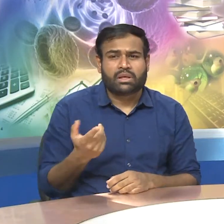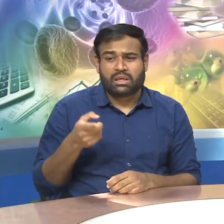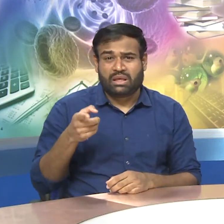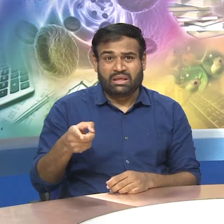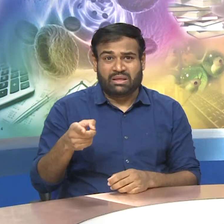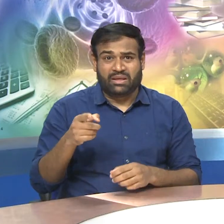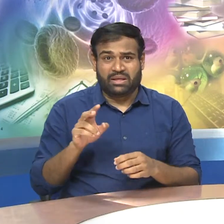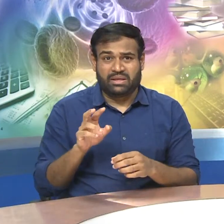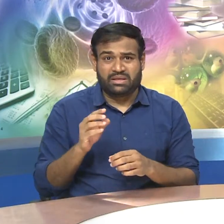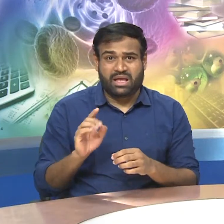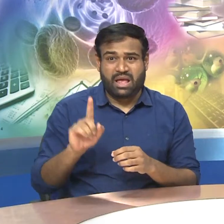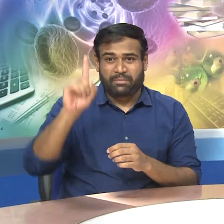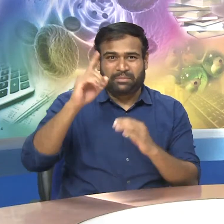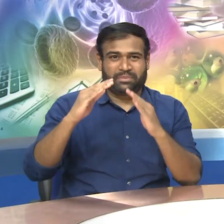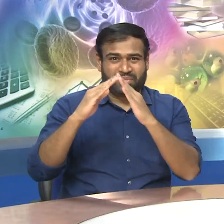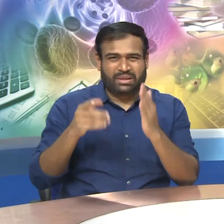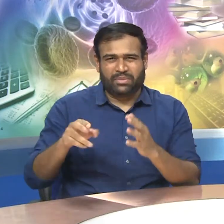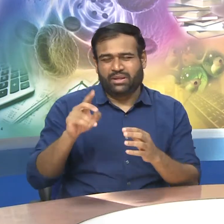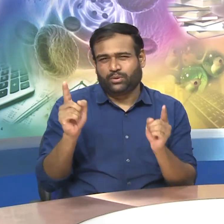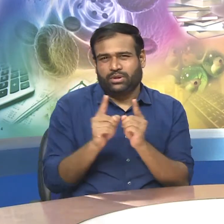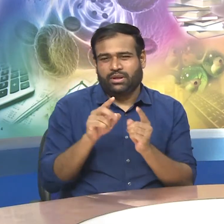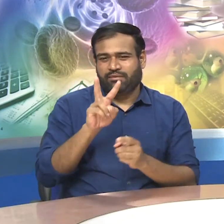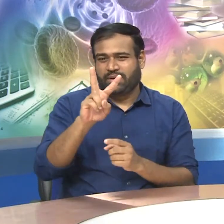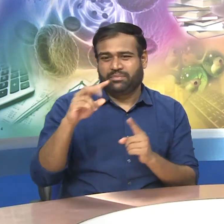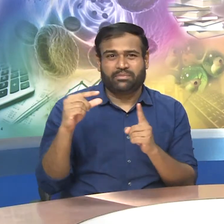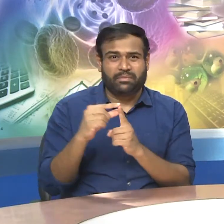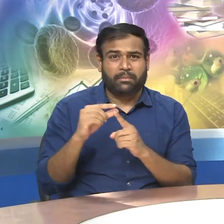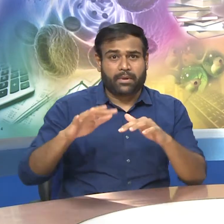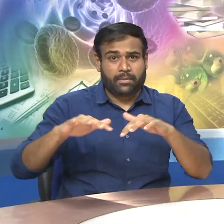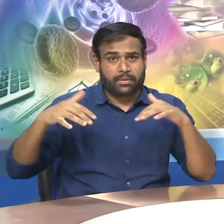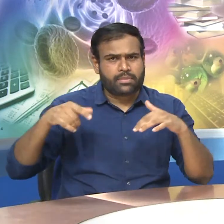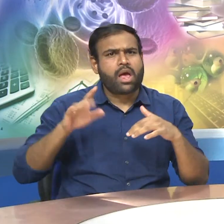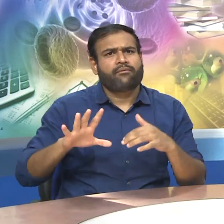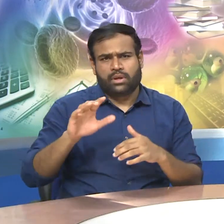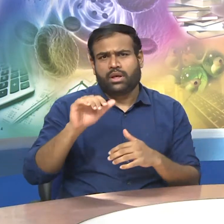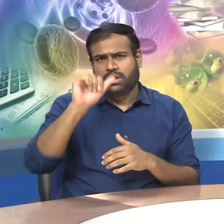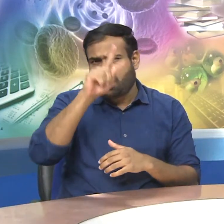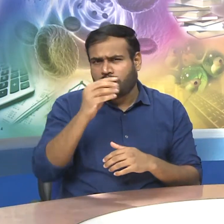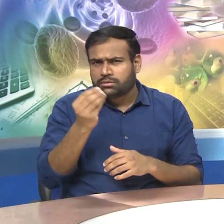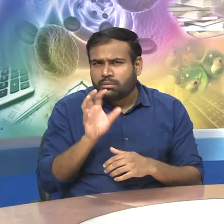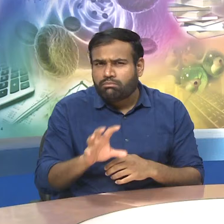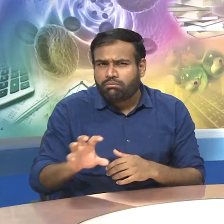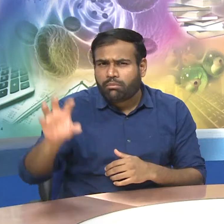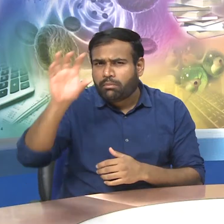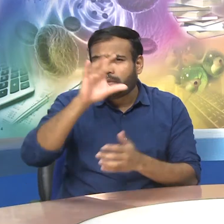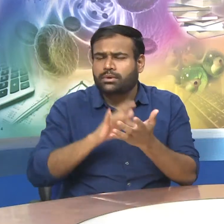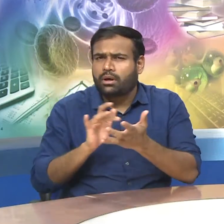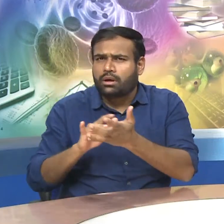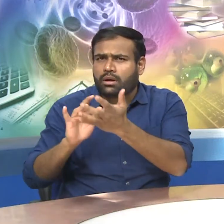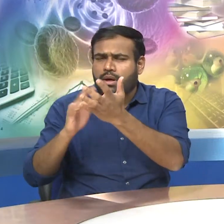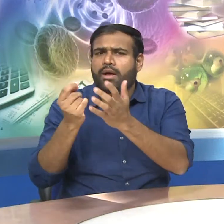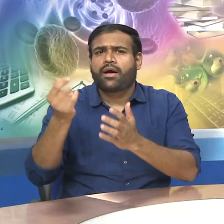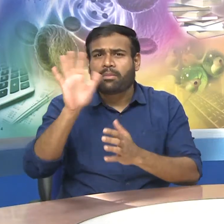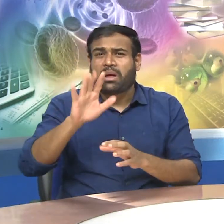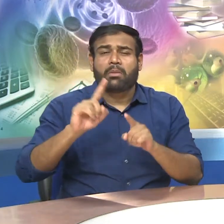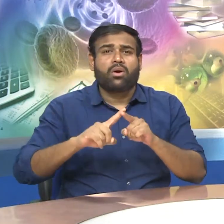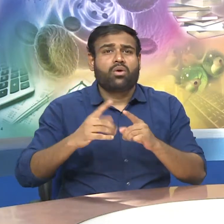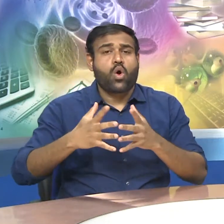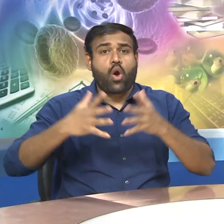14.1.3 Legislative Councils or Vidhan Parishad. First, upper house of the state